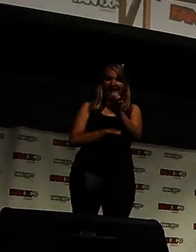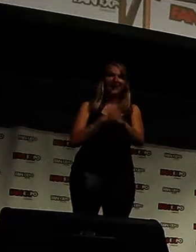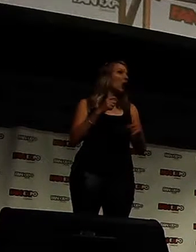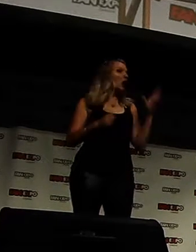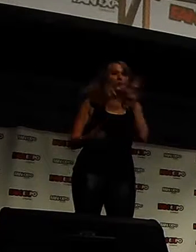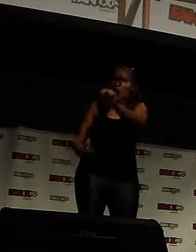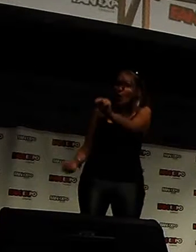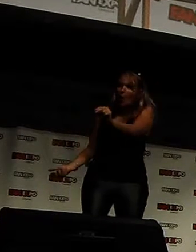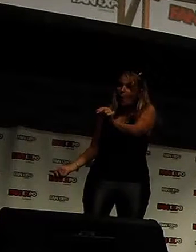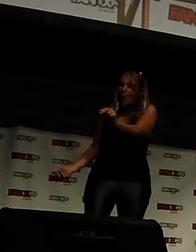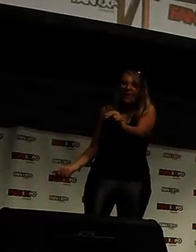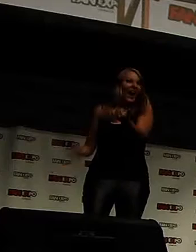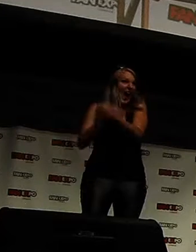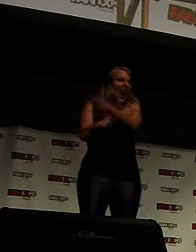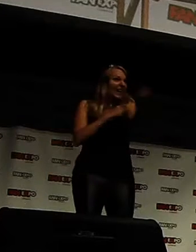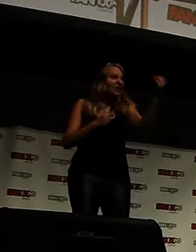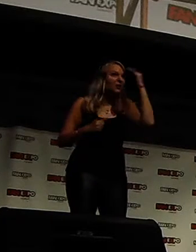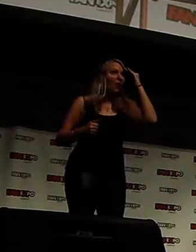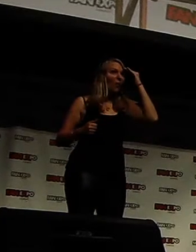Does anybody?